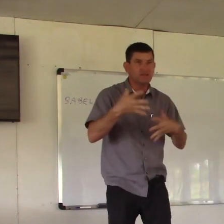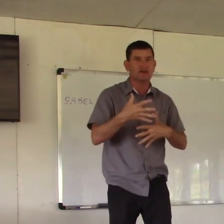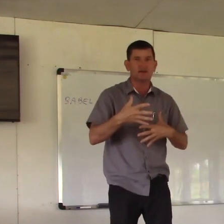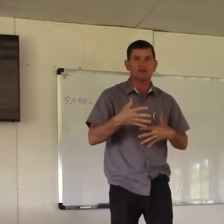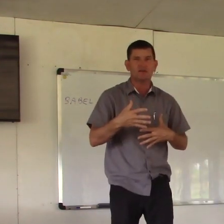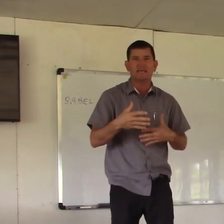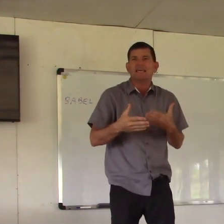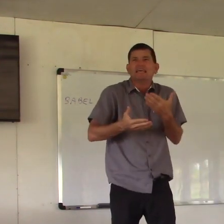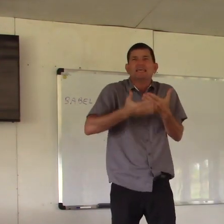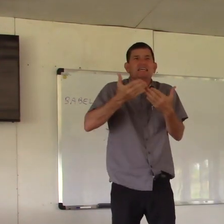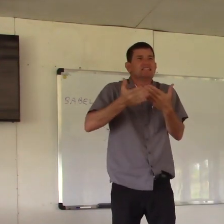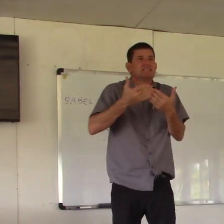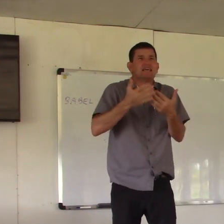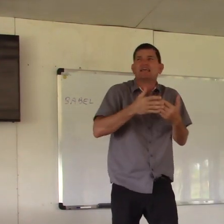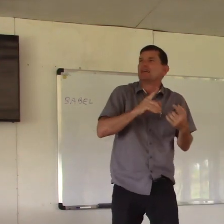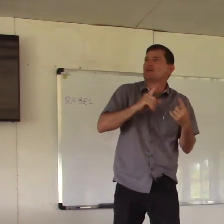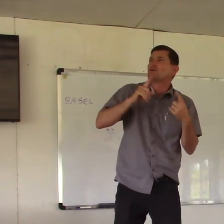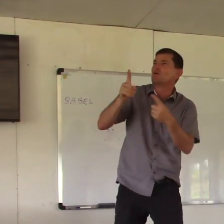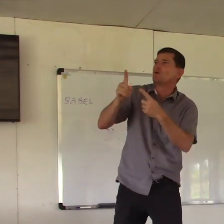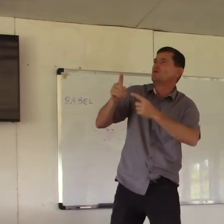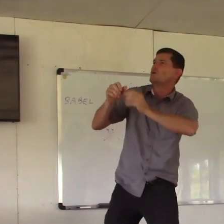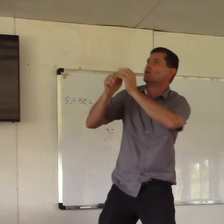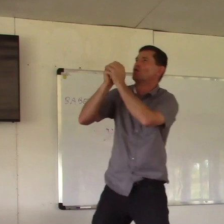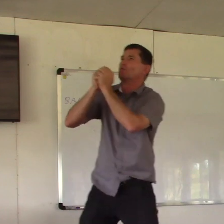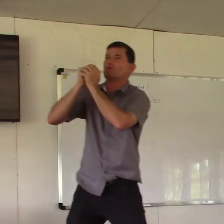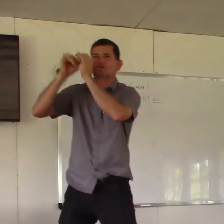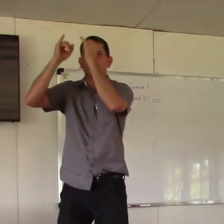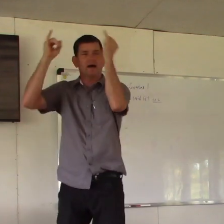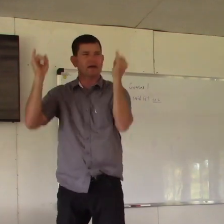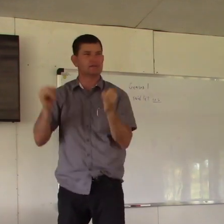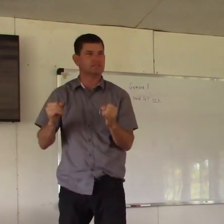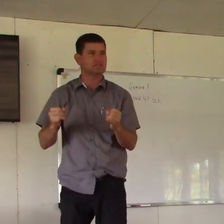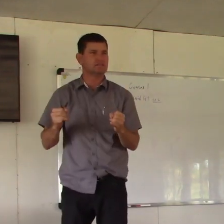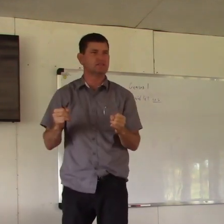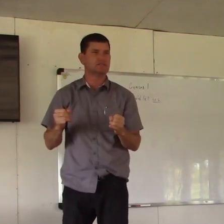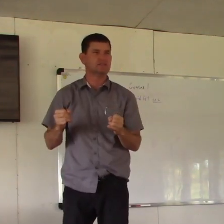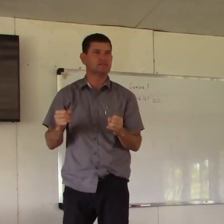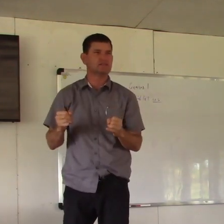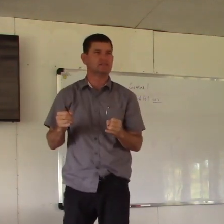fear, easily go worship idols.